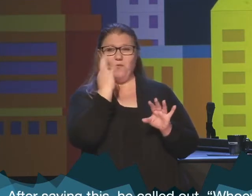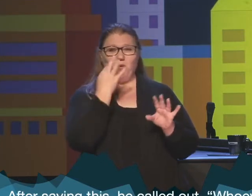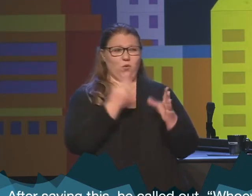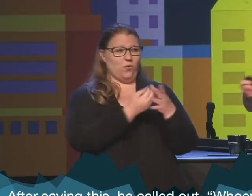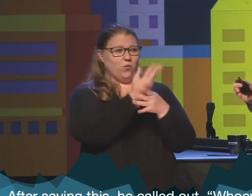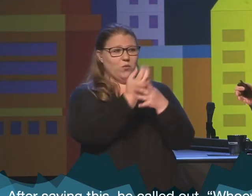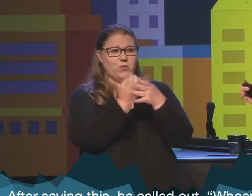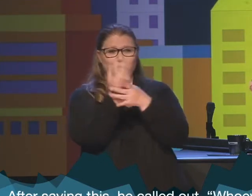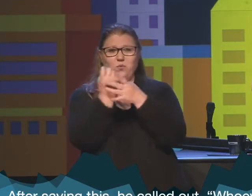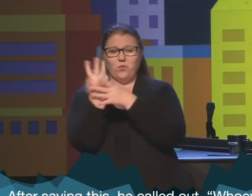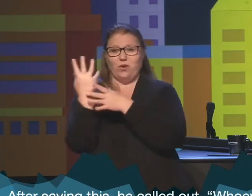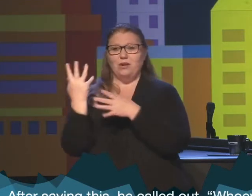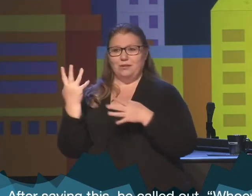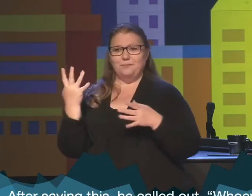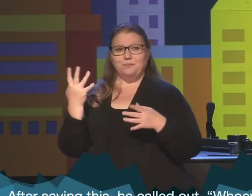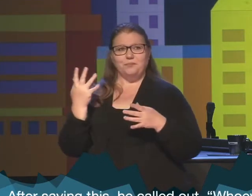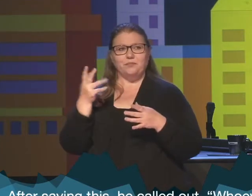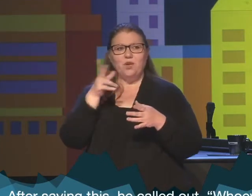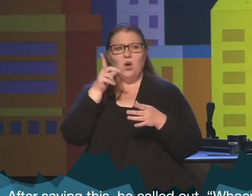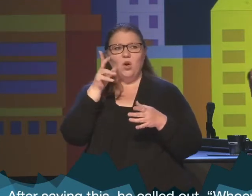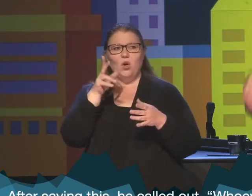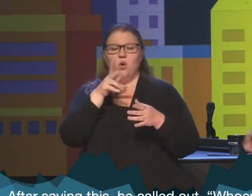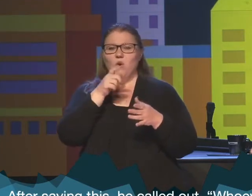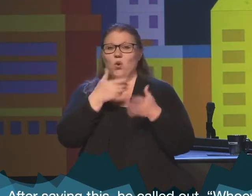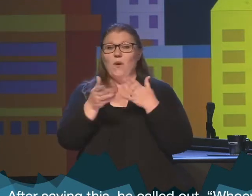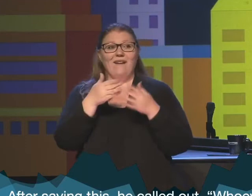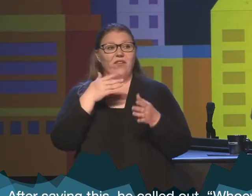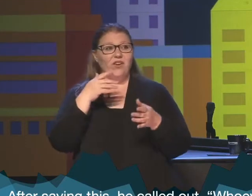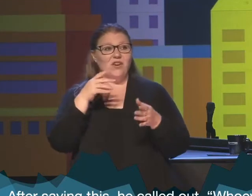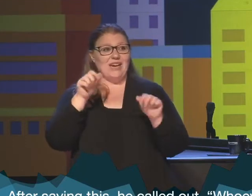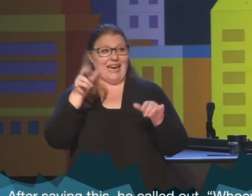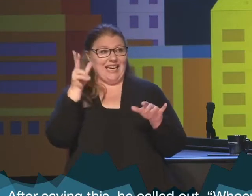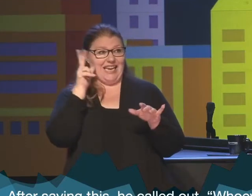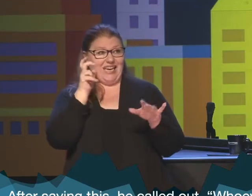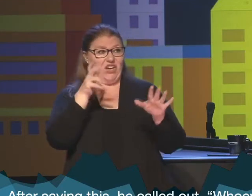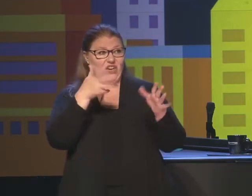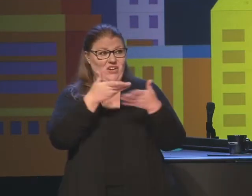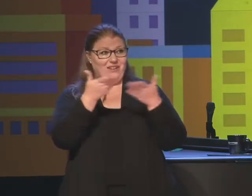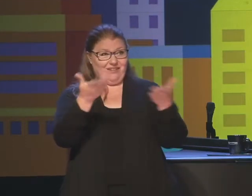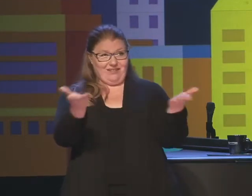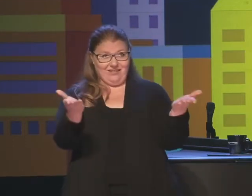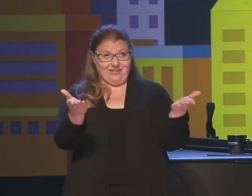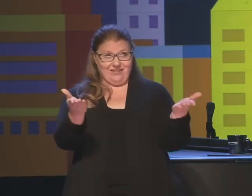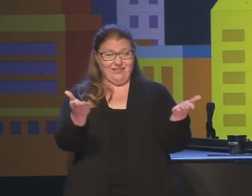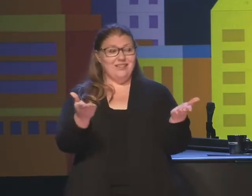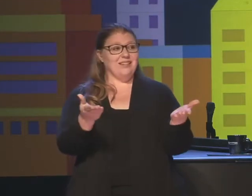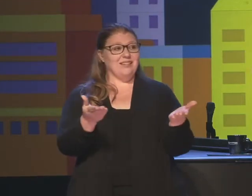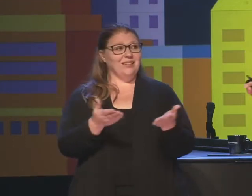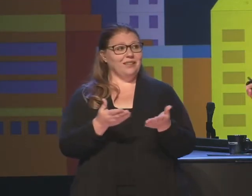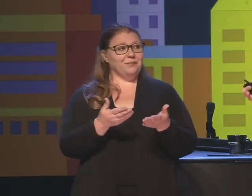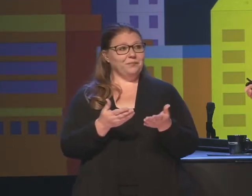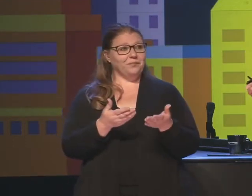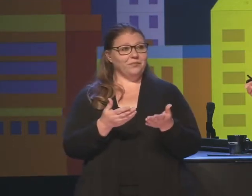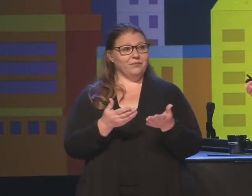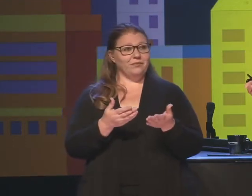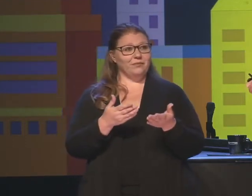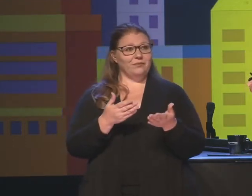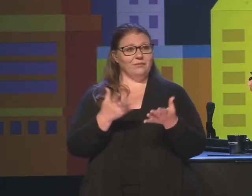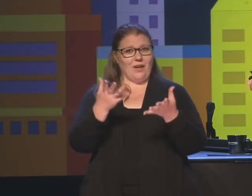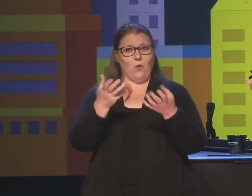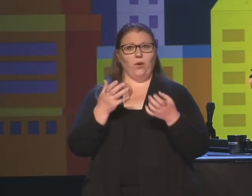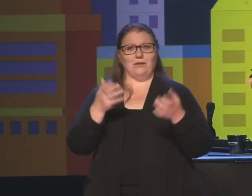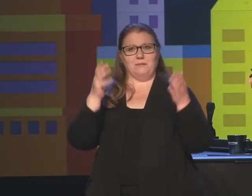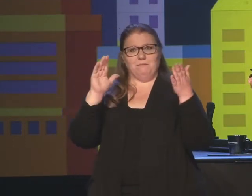out, whoever has ears to hear ought to hear. So I want to bring some questions to this parable. Are you with me so far?